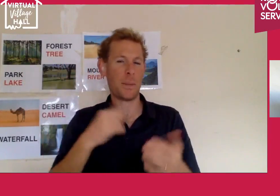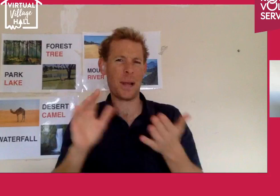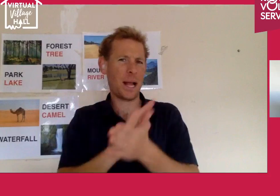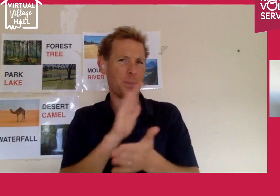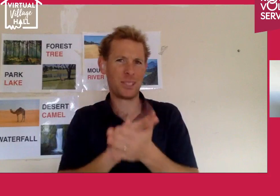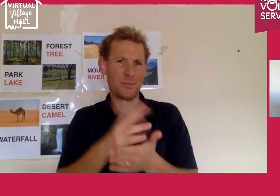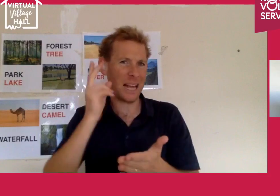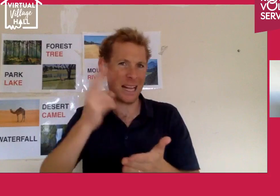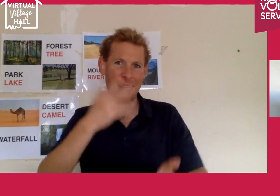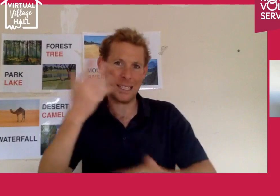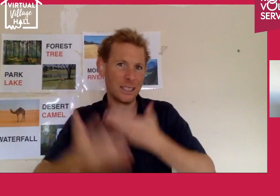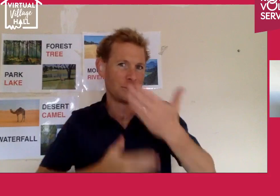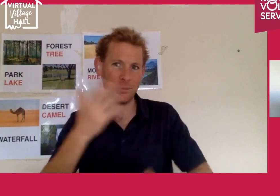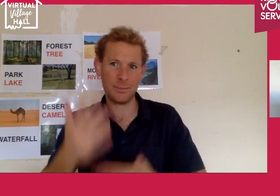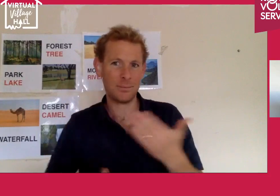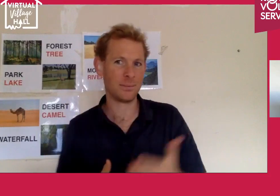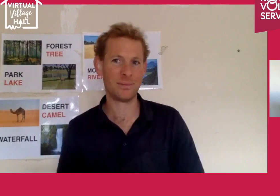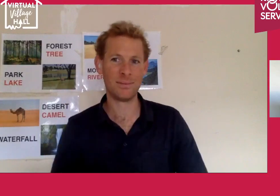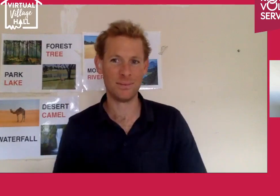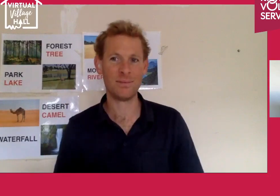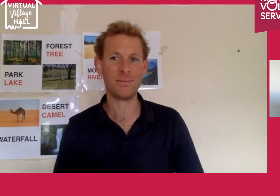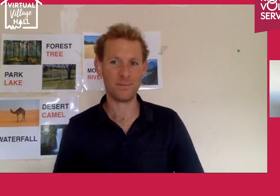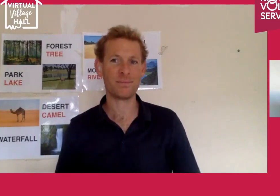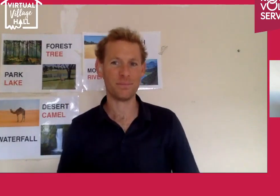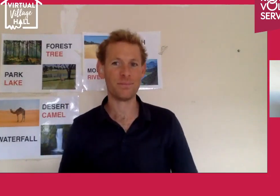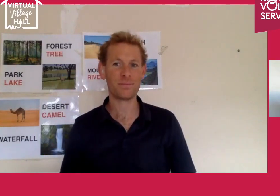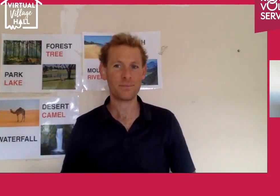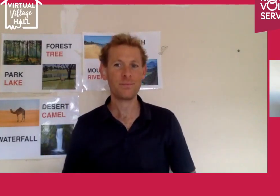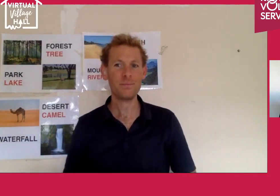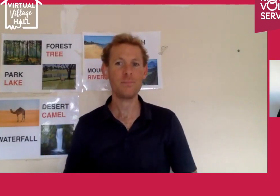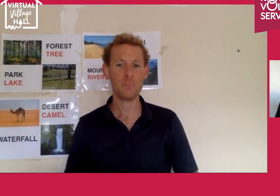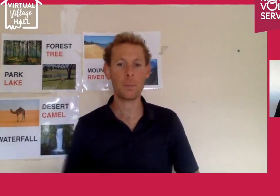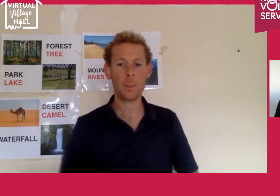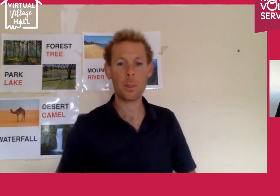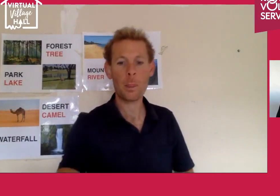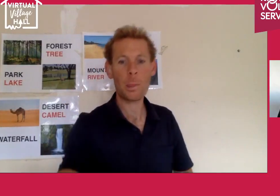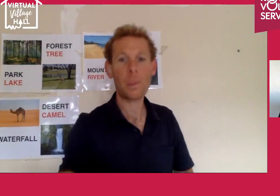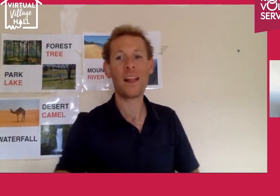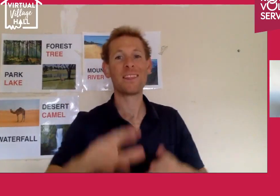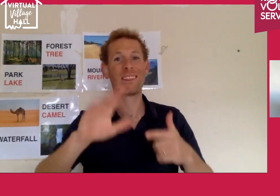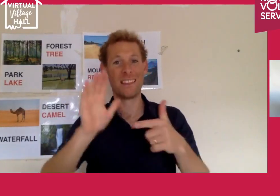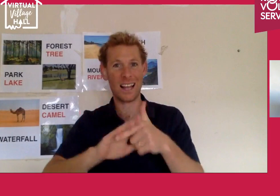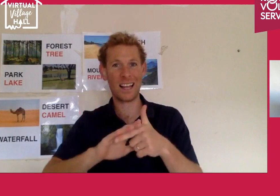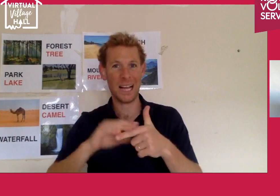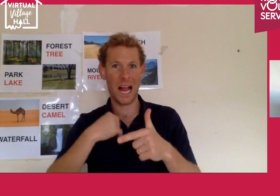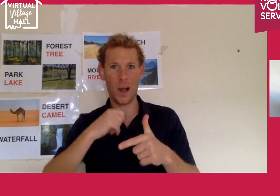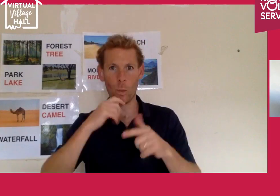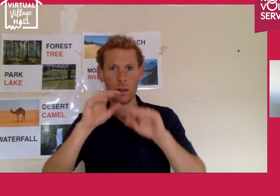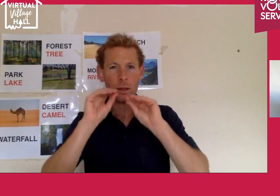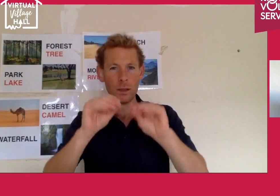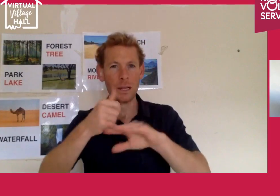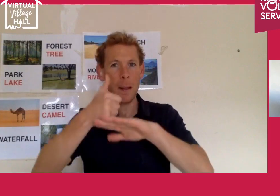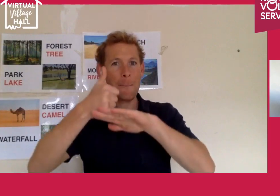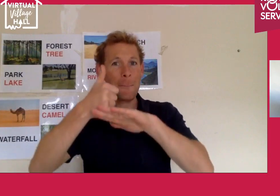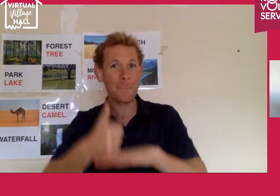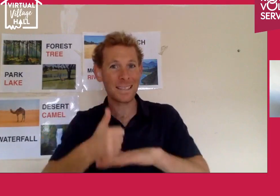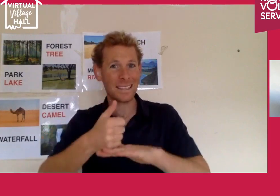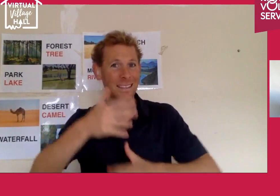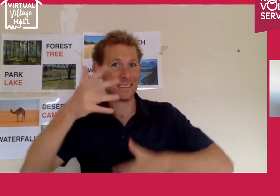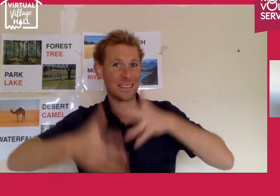had arrangements. So I'm happy to go through some of the things that we covered 2 weeks ago. And then I'm